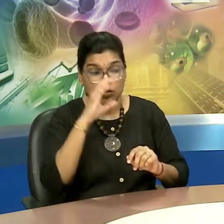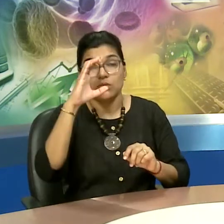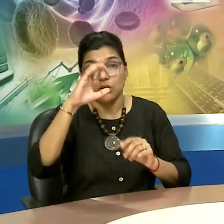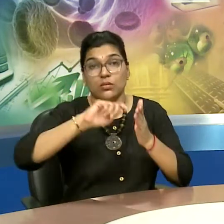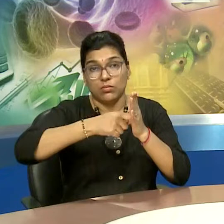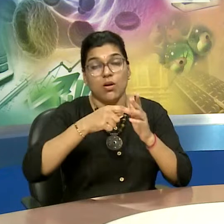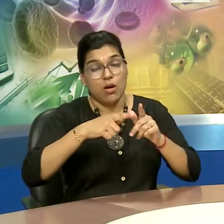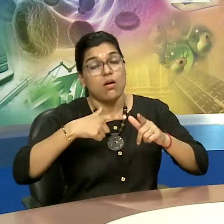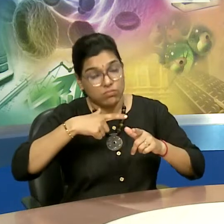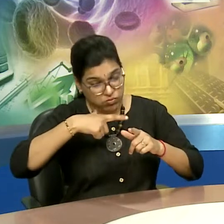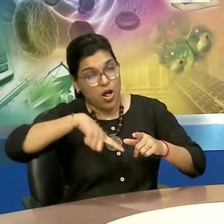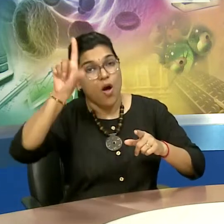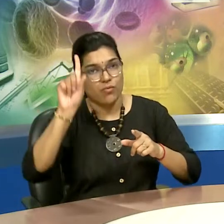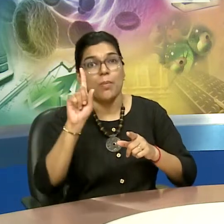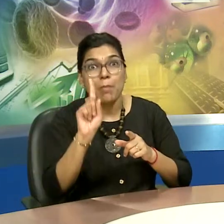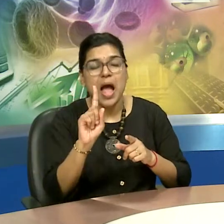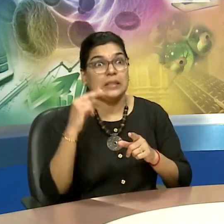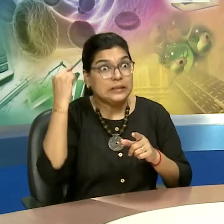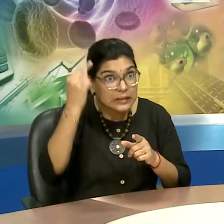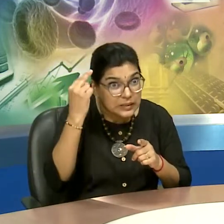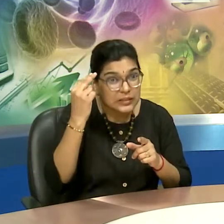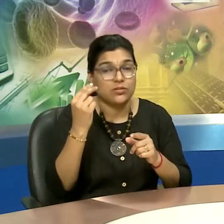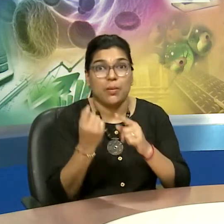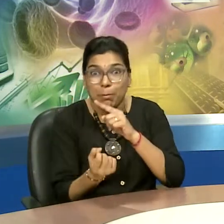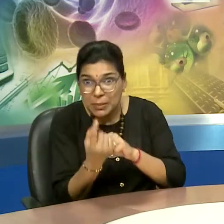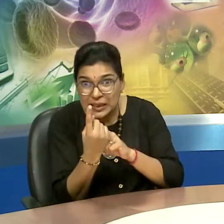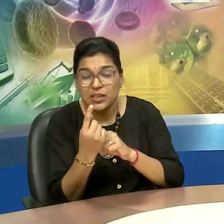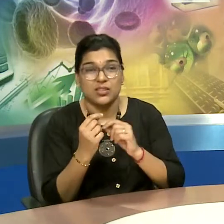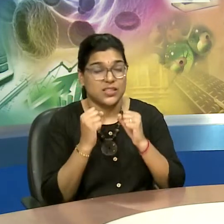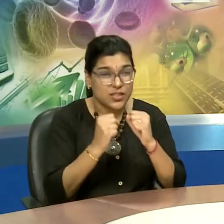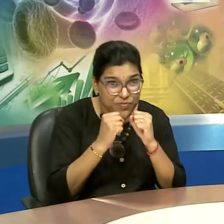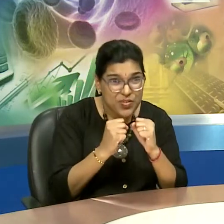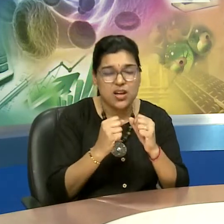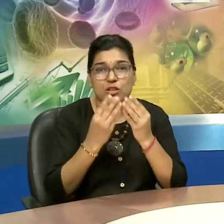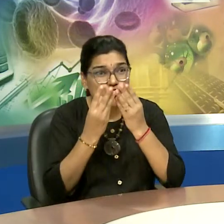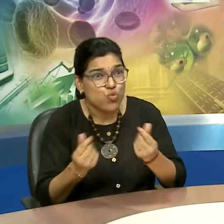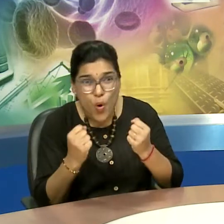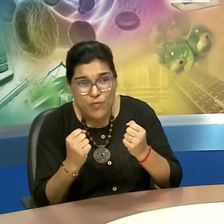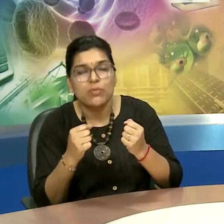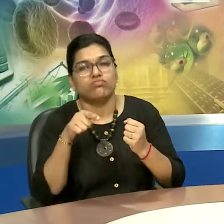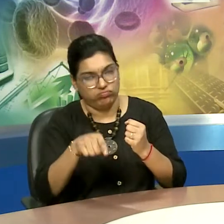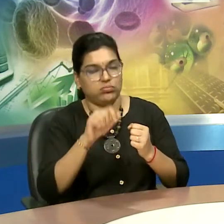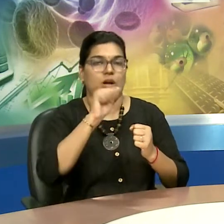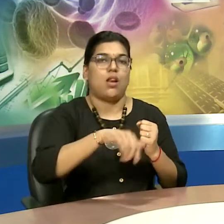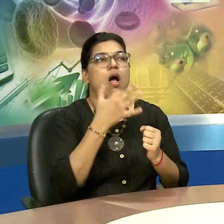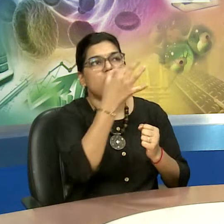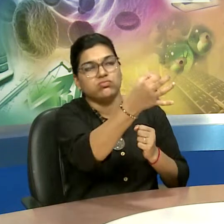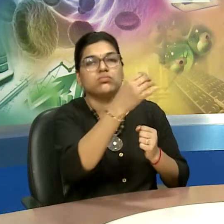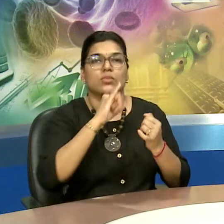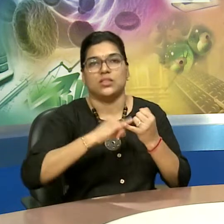Supreme Court has more power than central government or state